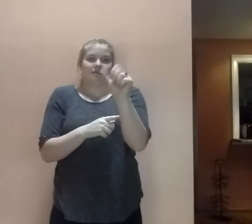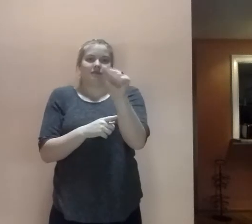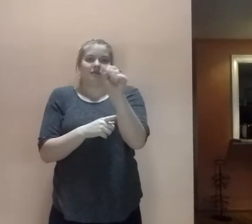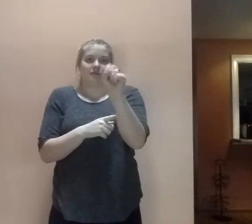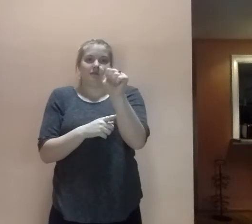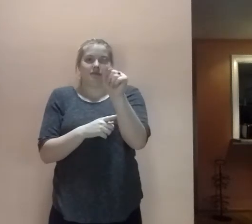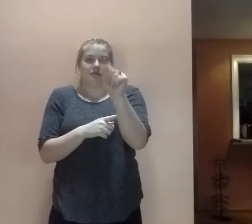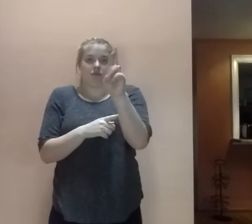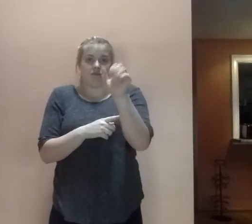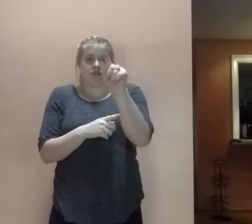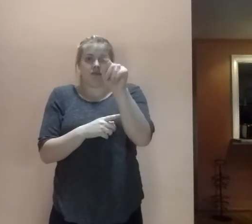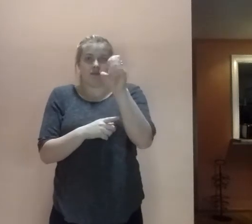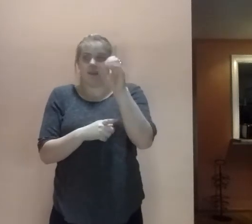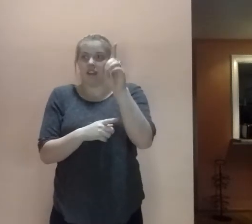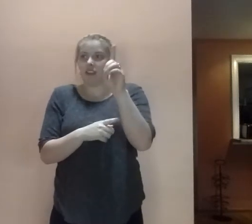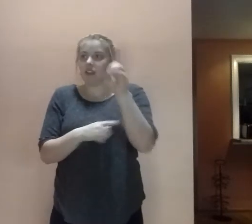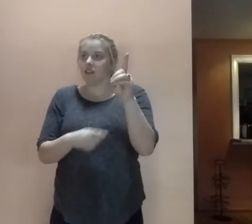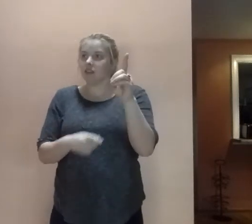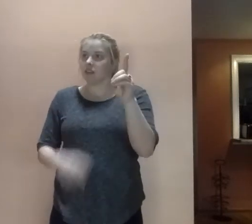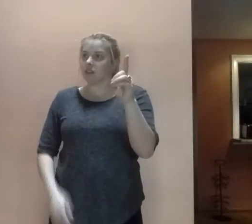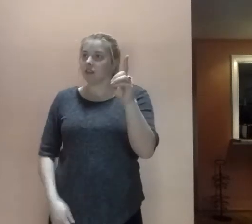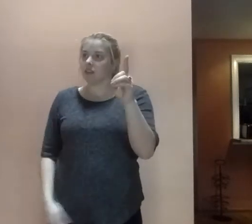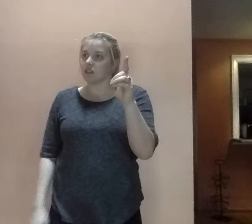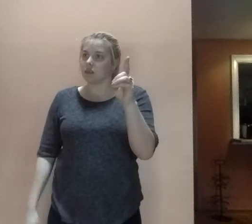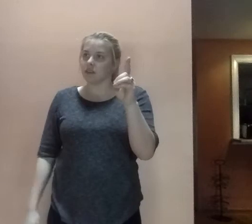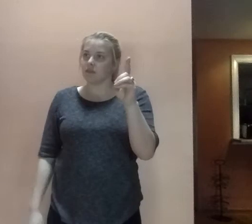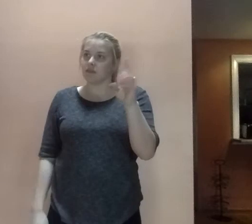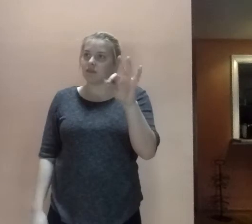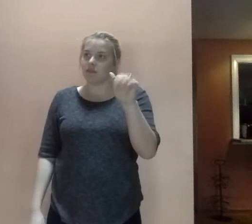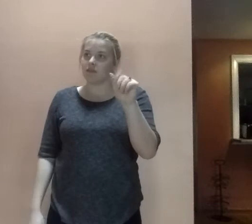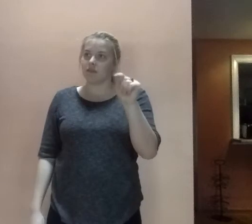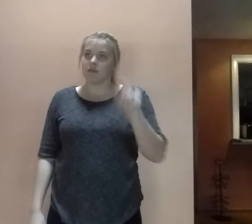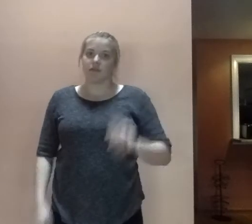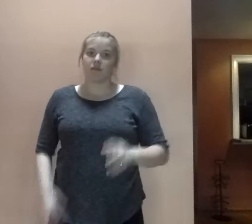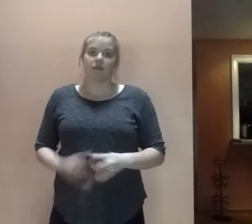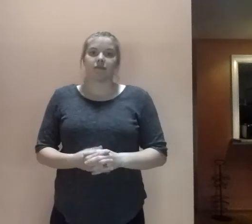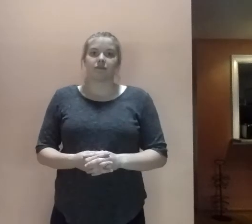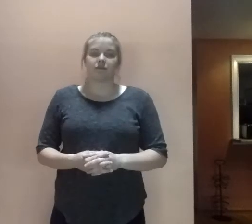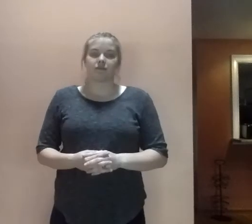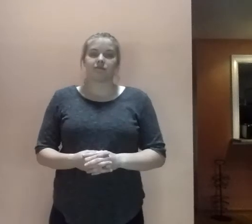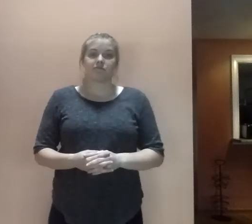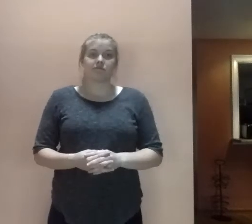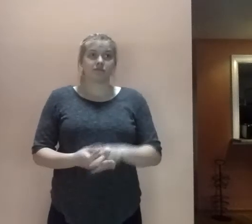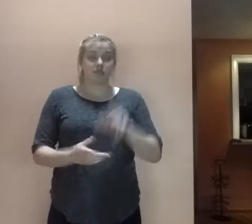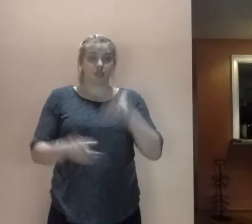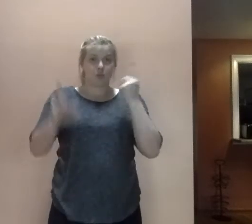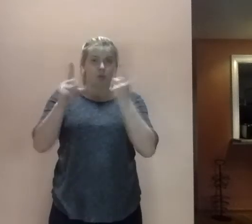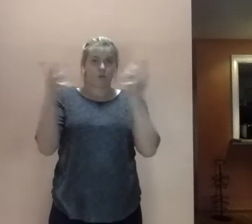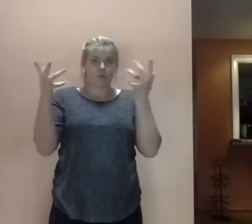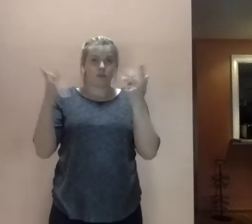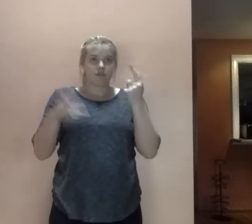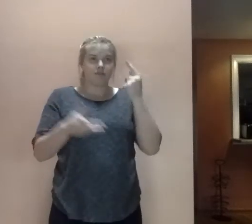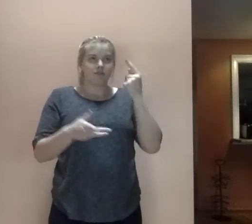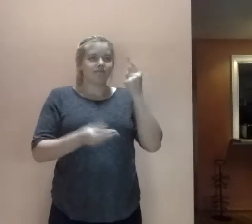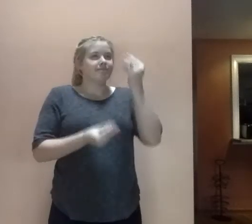not on making their products any safer. The strategy is to just try to confuse the public, to introduce doubt. You know, there's a famous